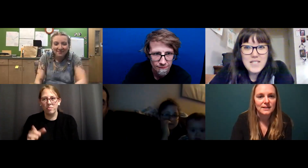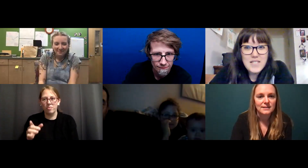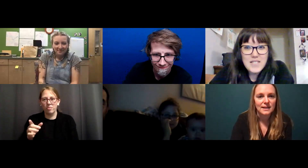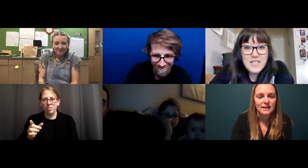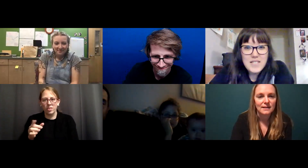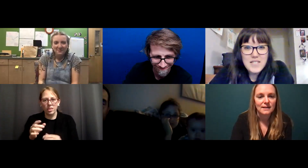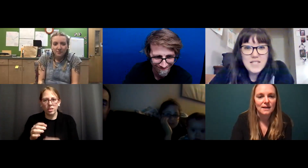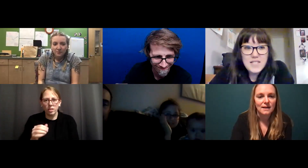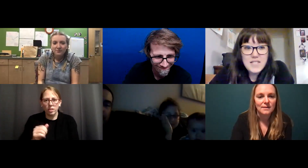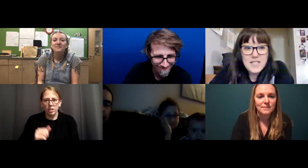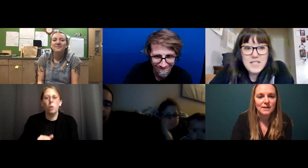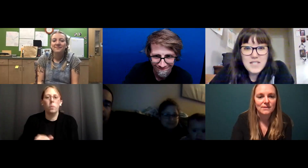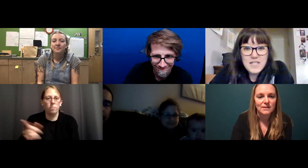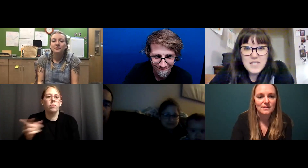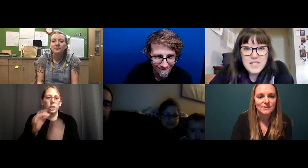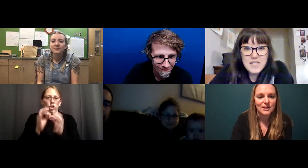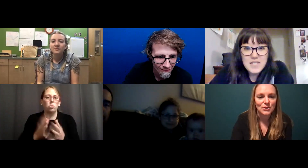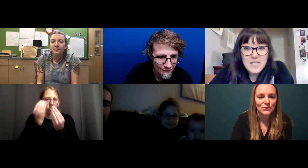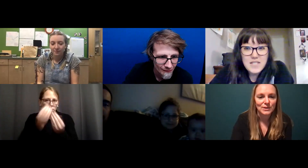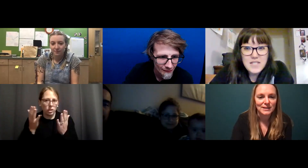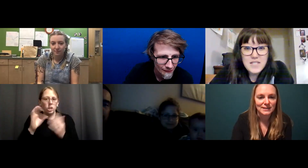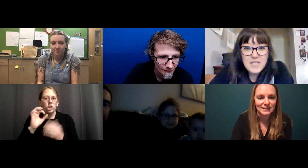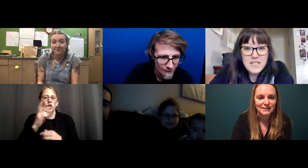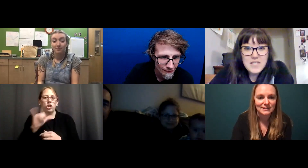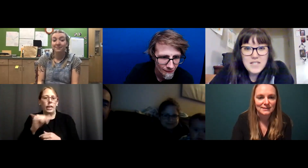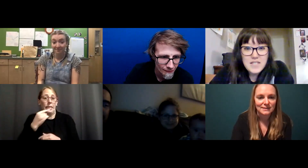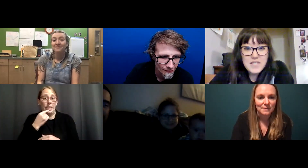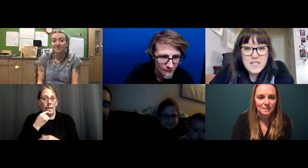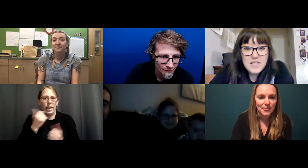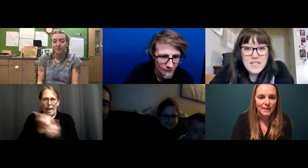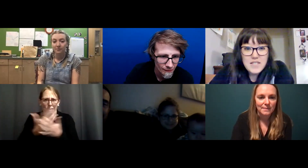Shelly is saying everything is very new.